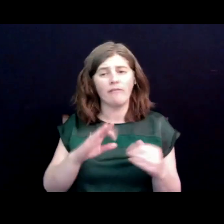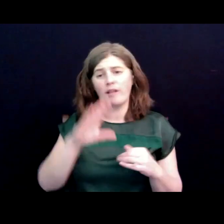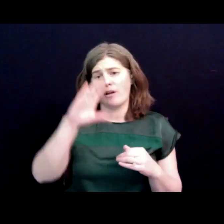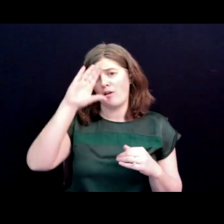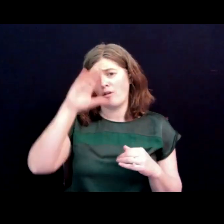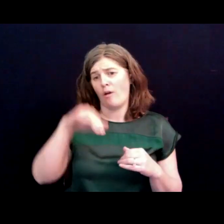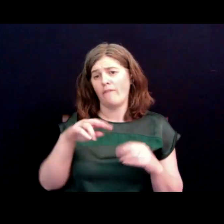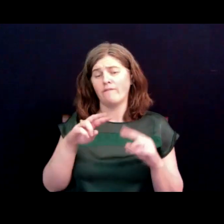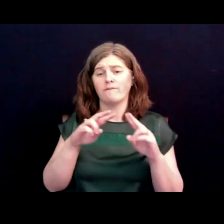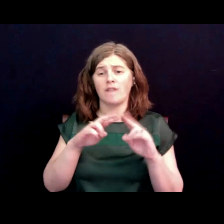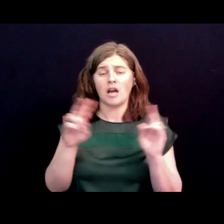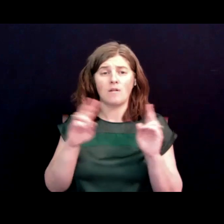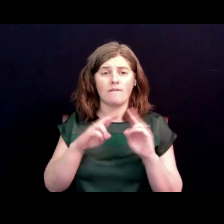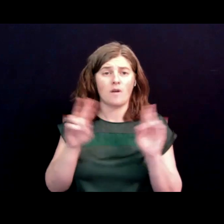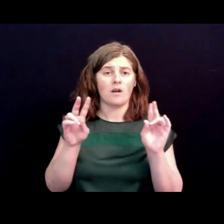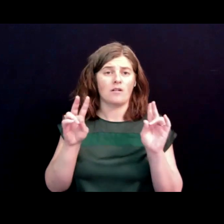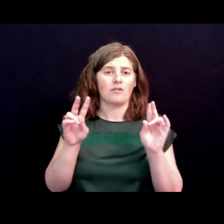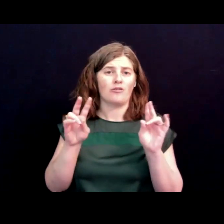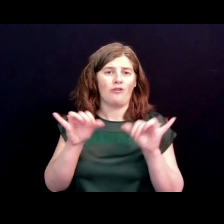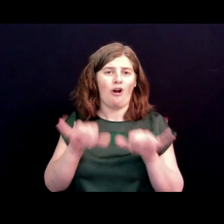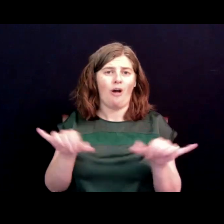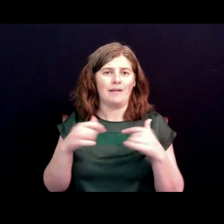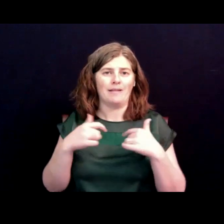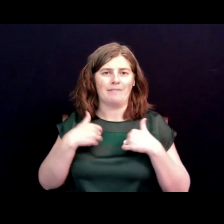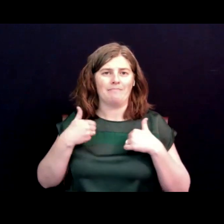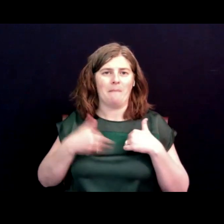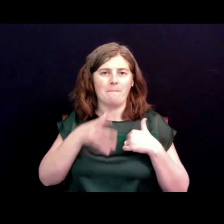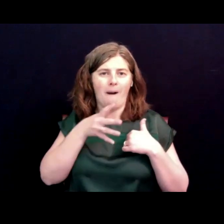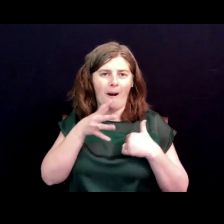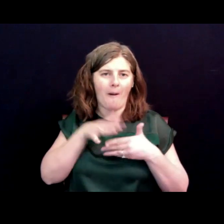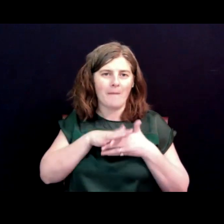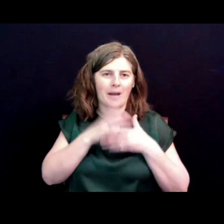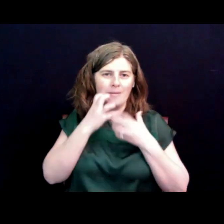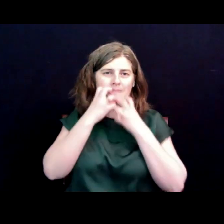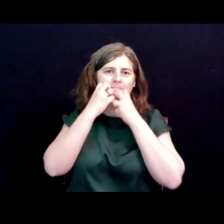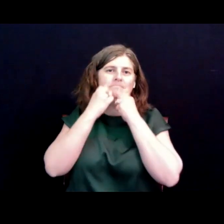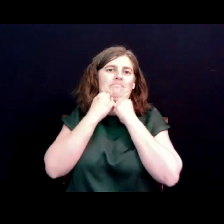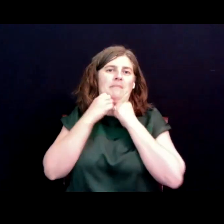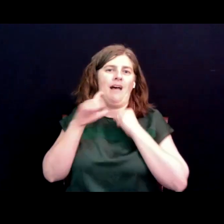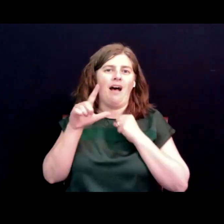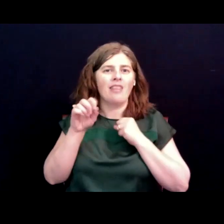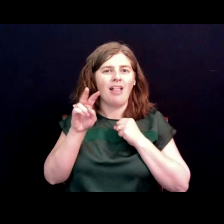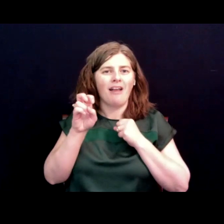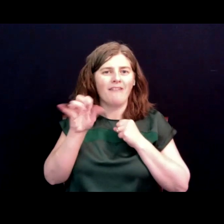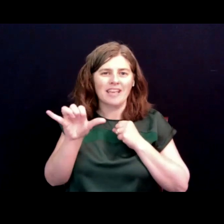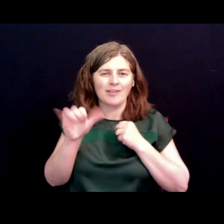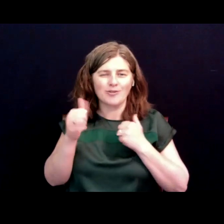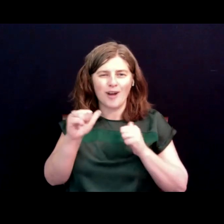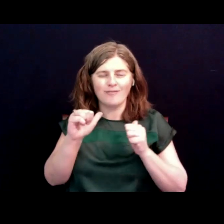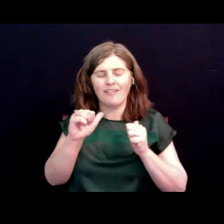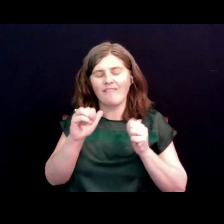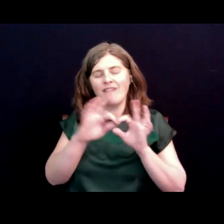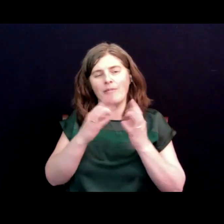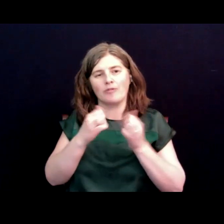very common lovey that many families are certainly trying to work with. And it's a very common